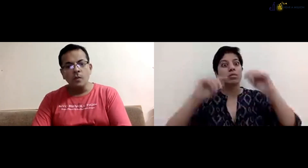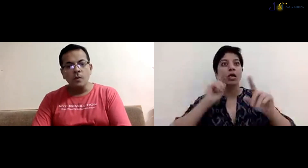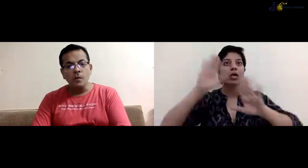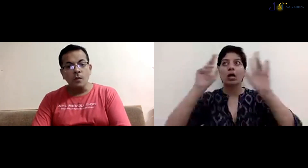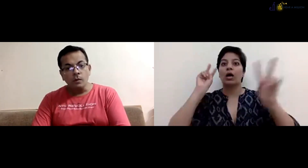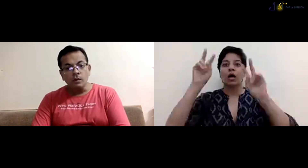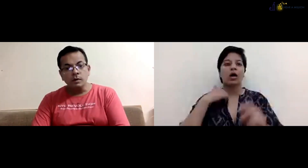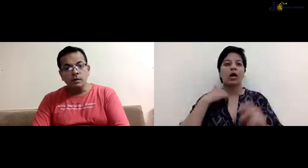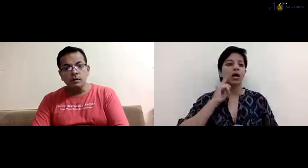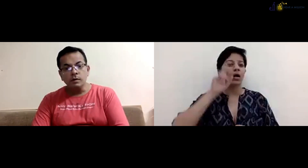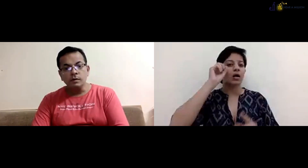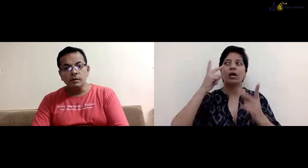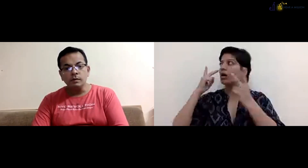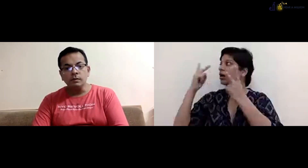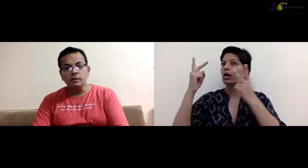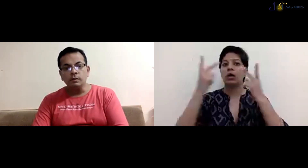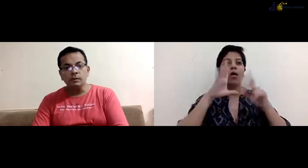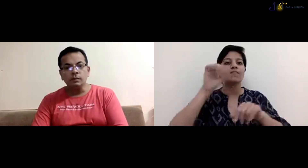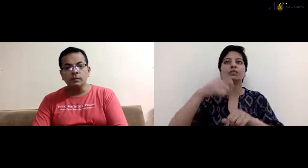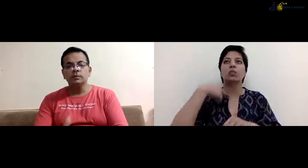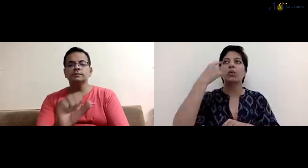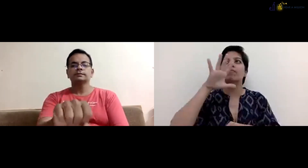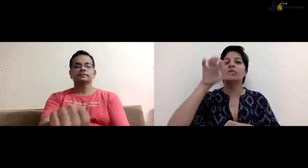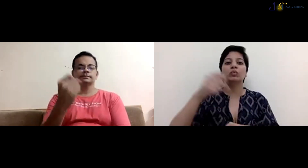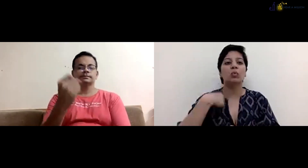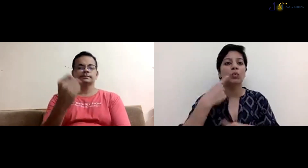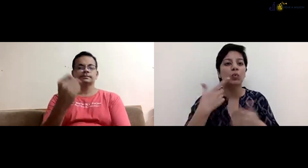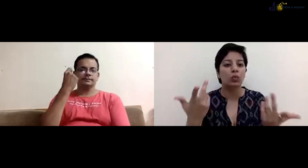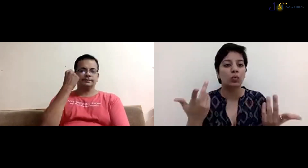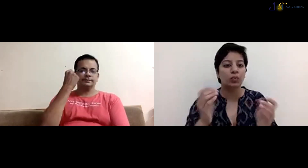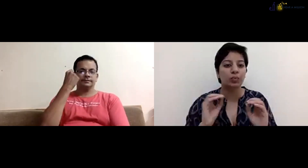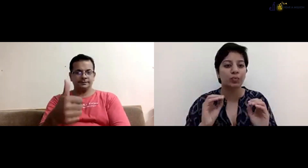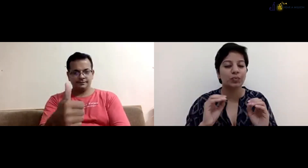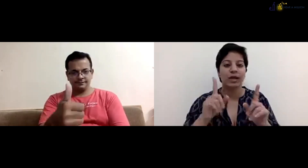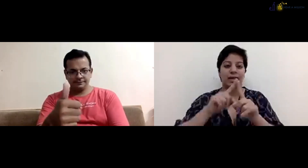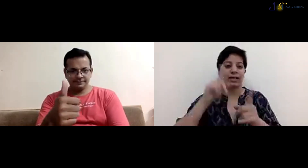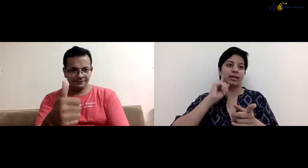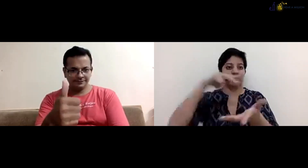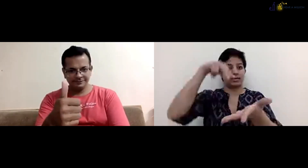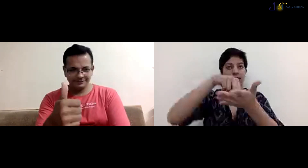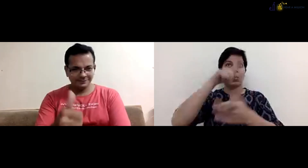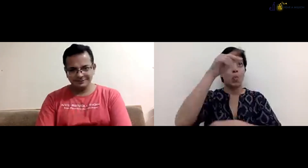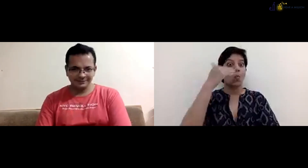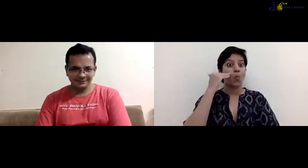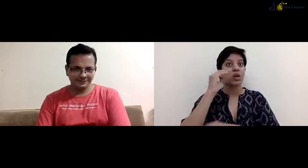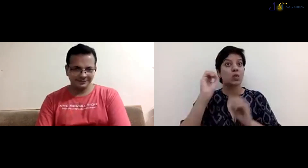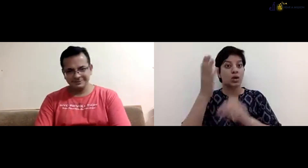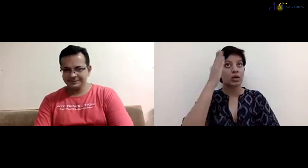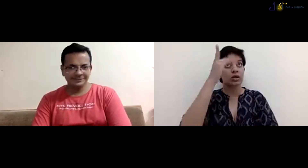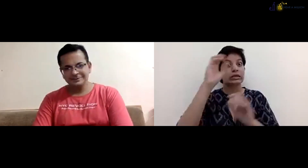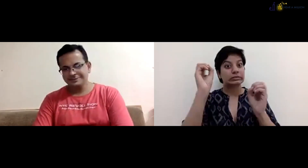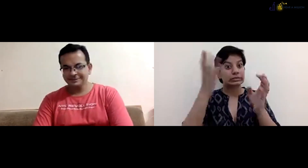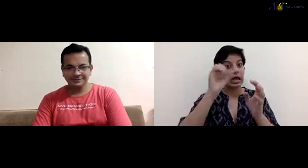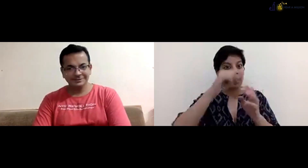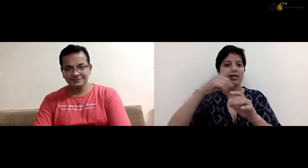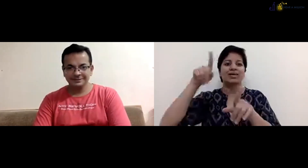questionnaire, if people are raising the hand, I can see the clearly, but the visibility should be there. Like I can